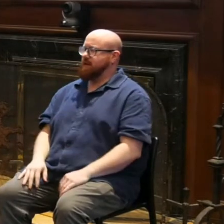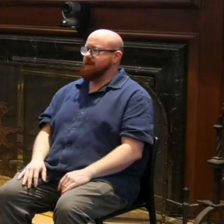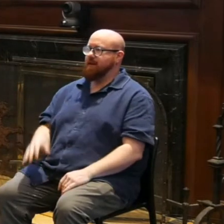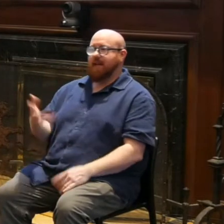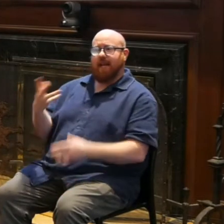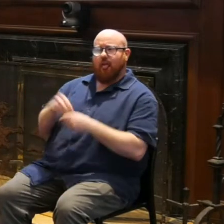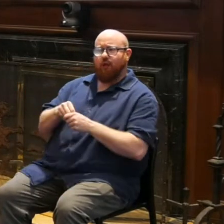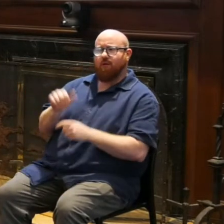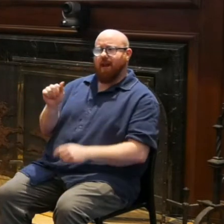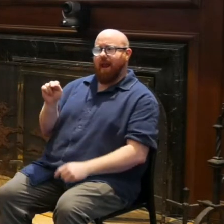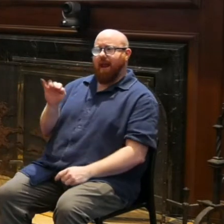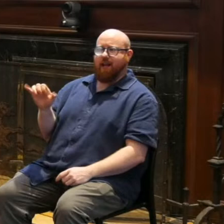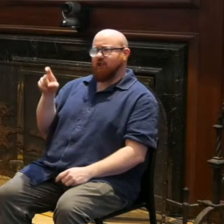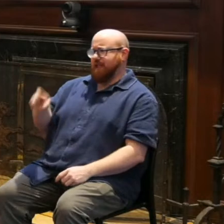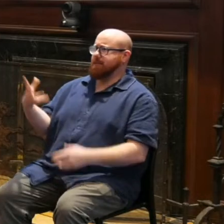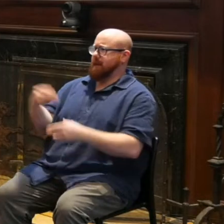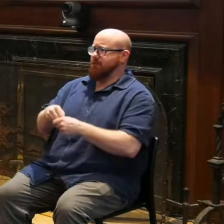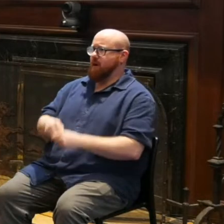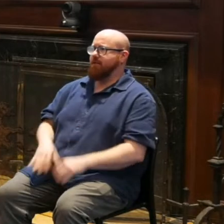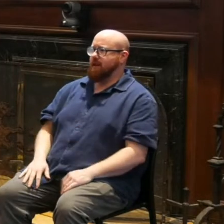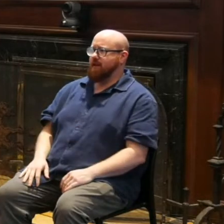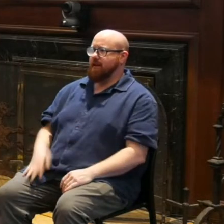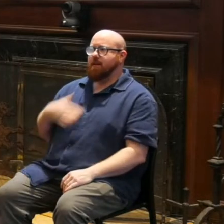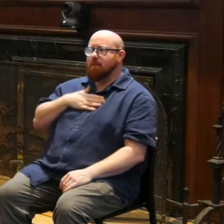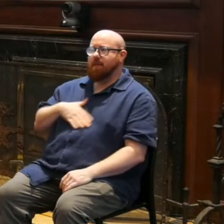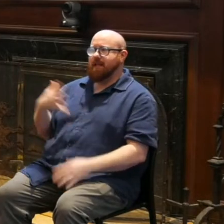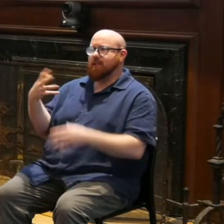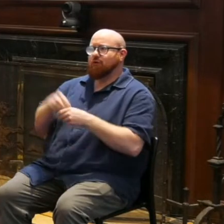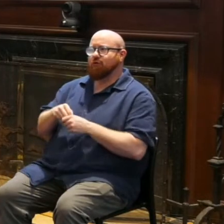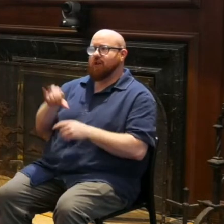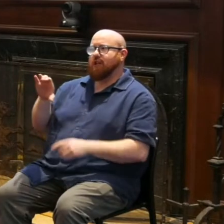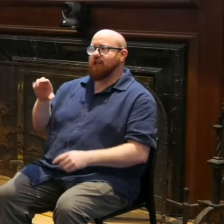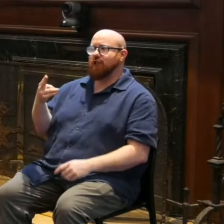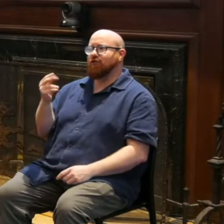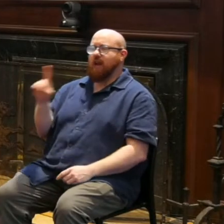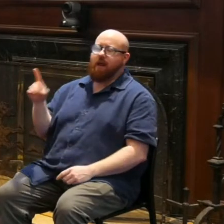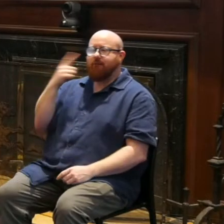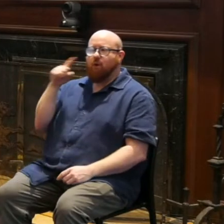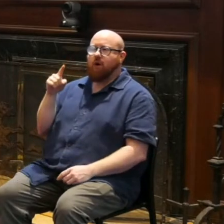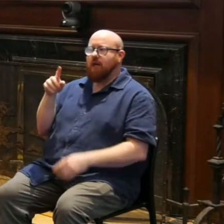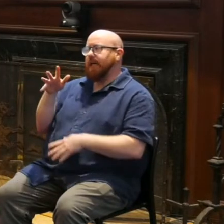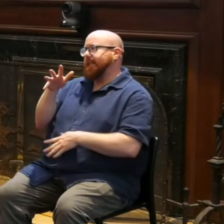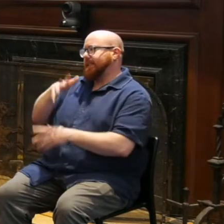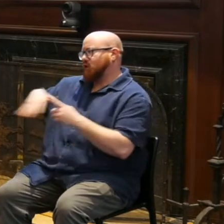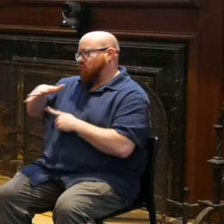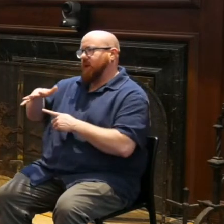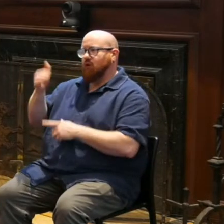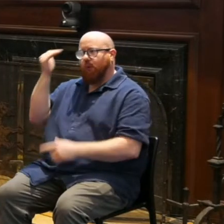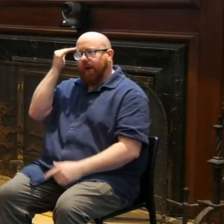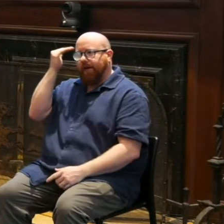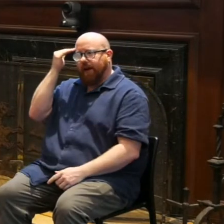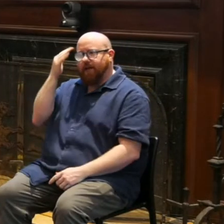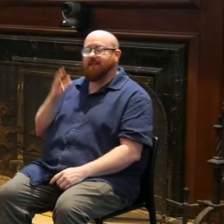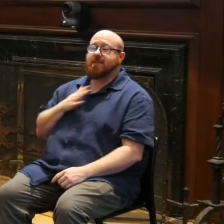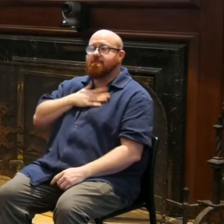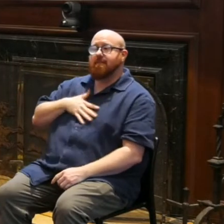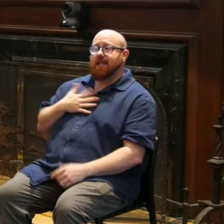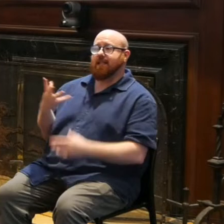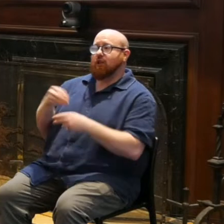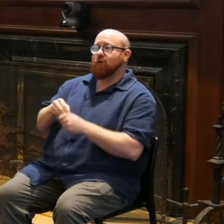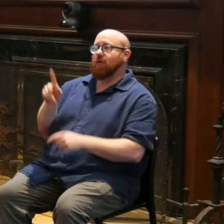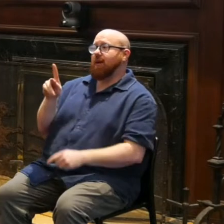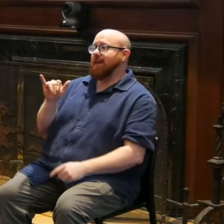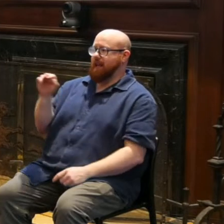needs to be involved. Please include Chad for situational awareness. Please include Kim. She has good